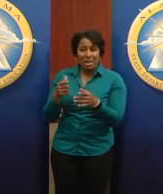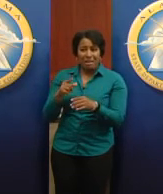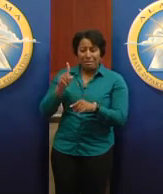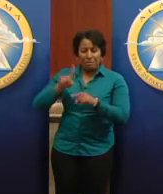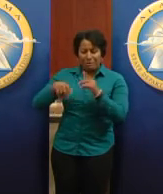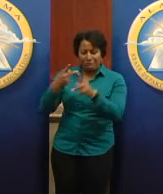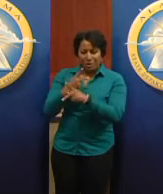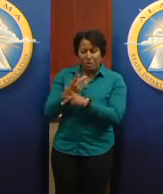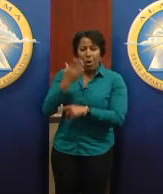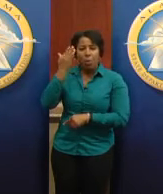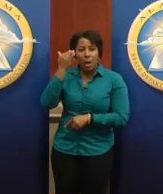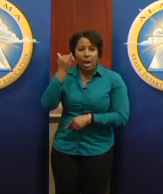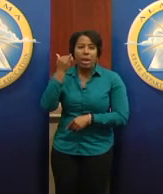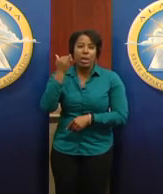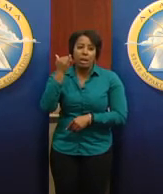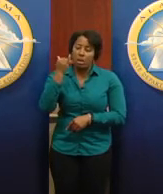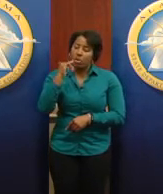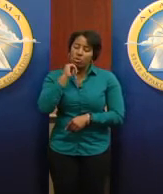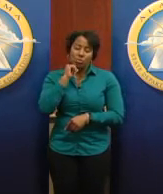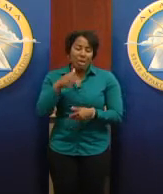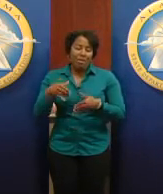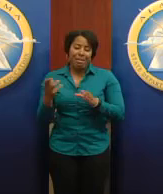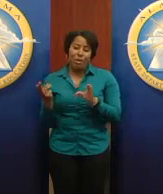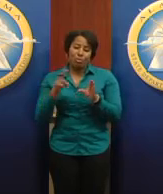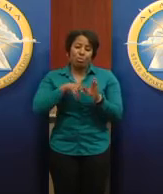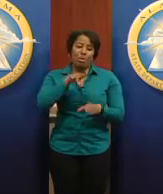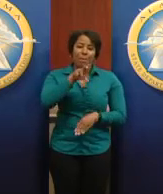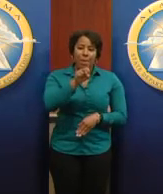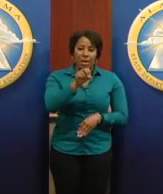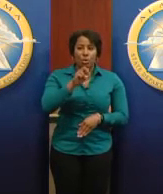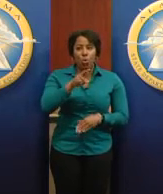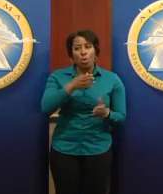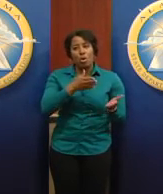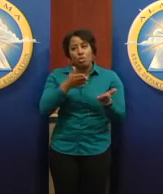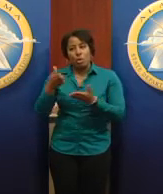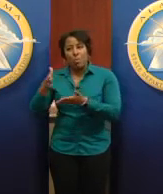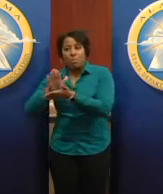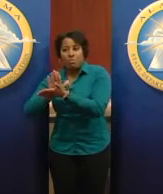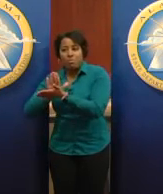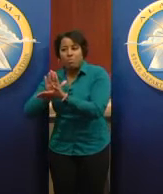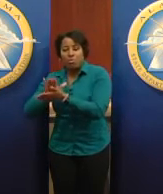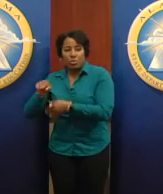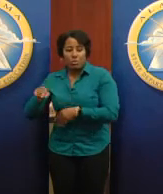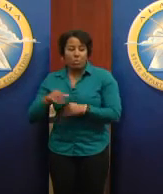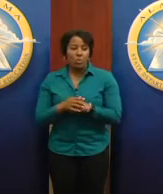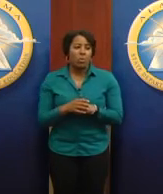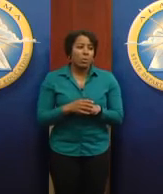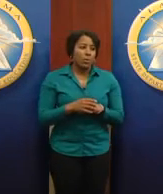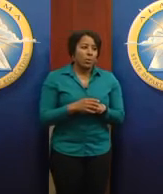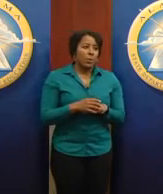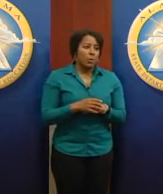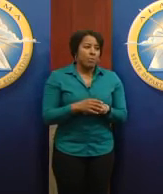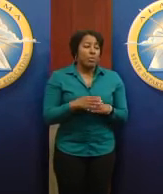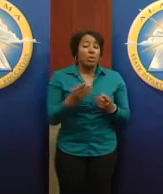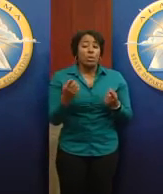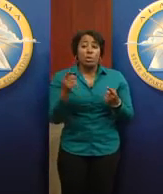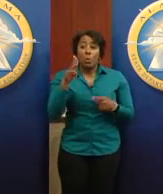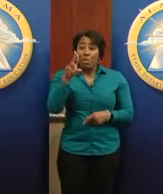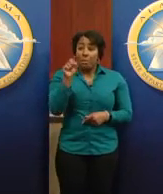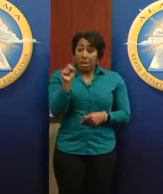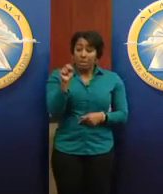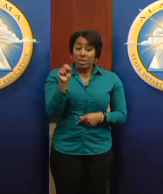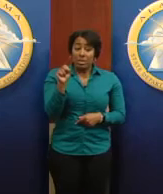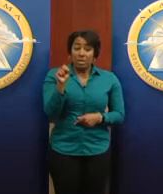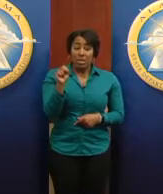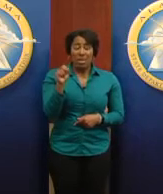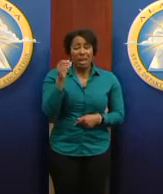something. Then as students get on the bus, certainly, as you say, it's going to be hard to keep students apart on the bus, but we